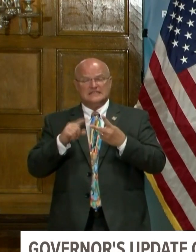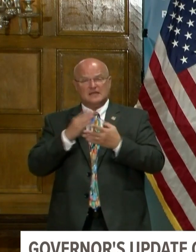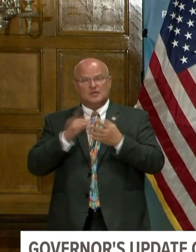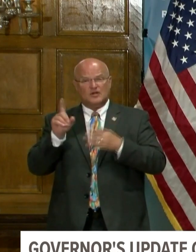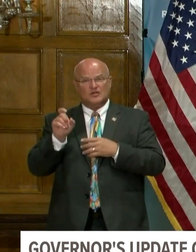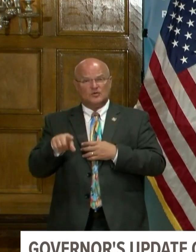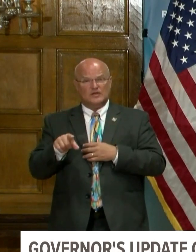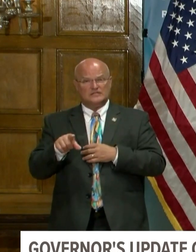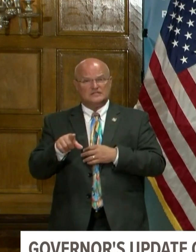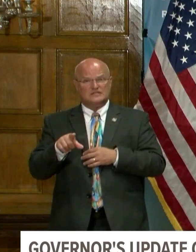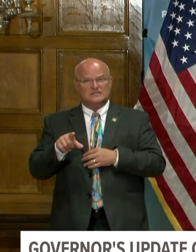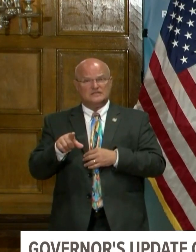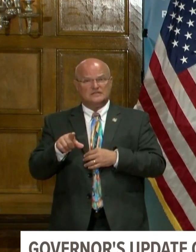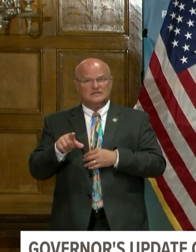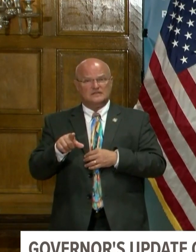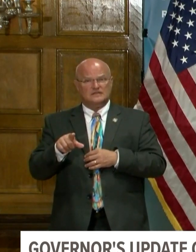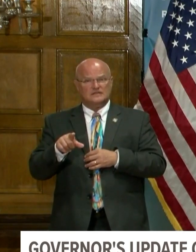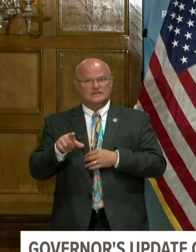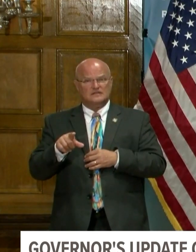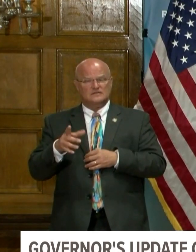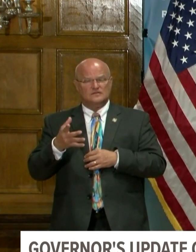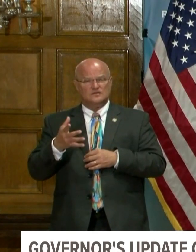your question, Craig.